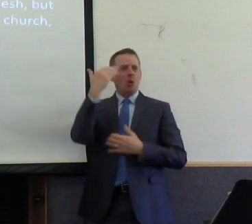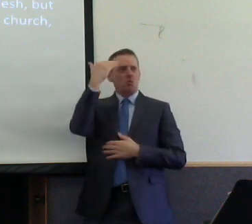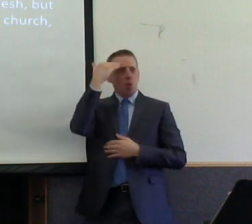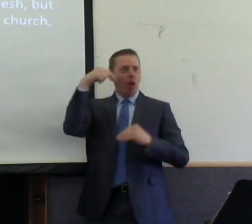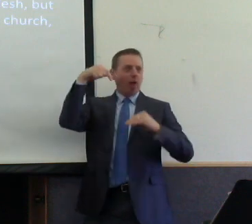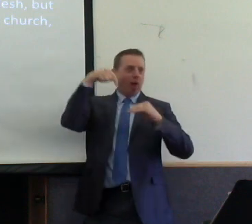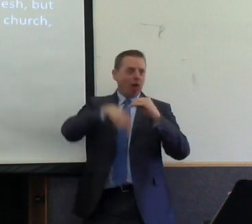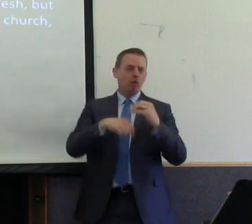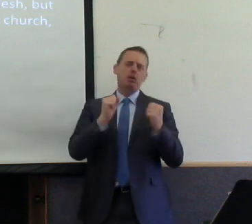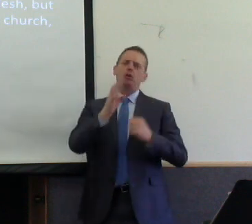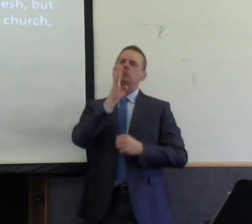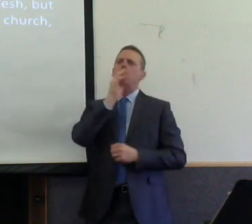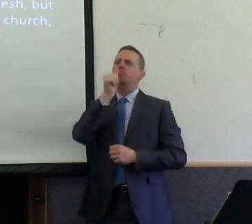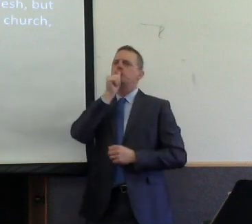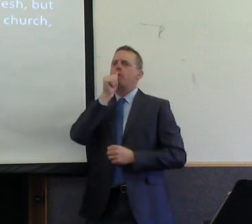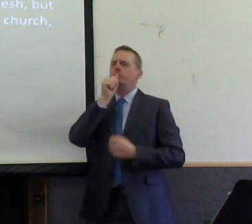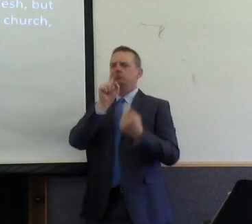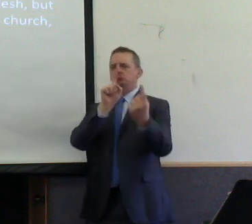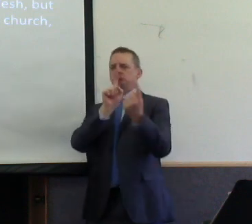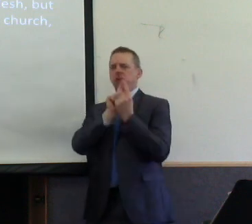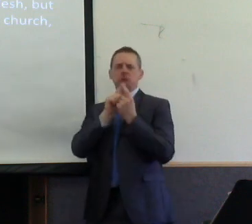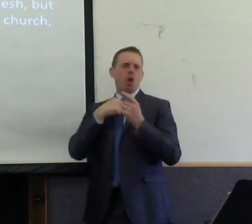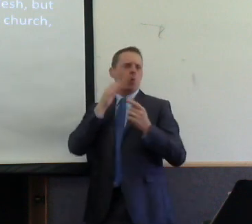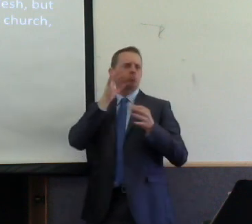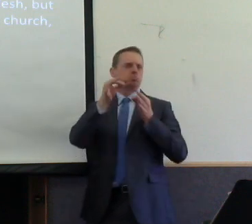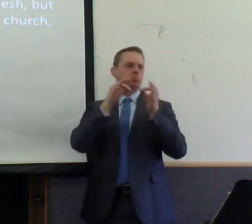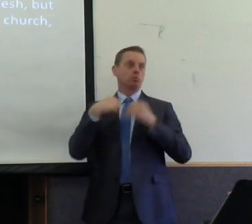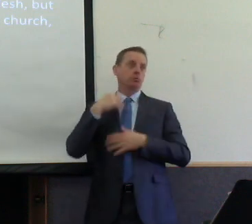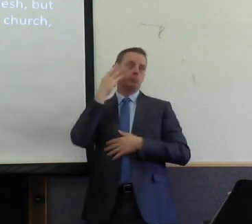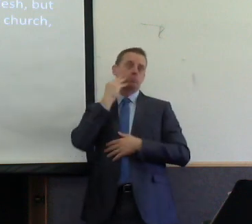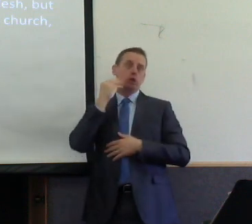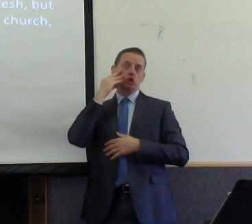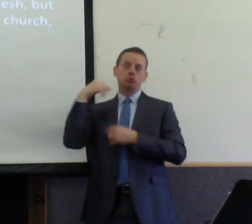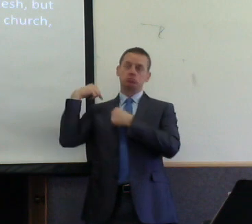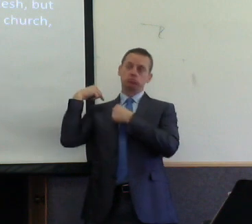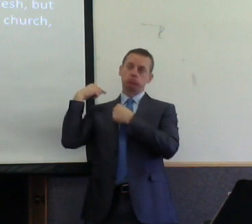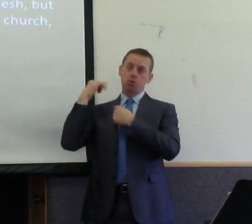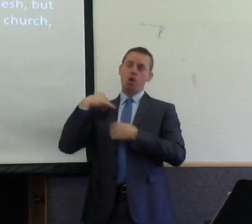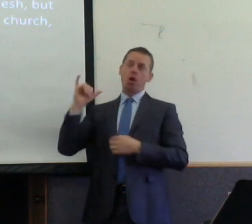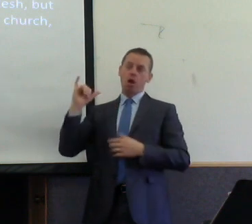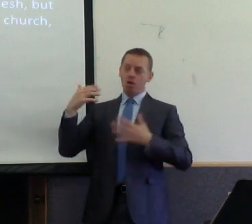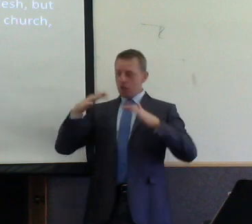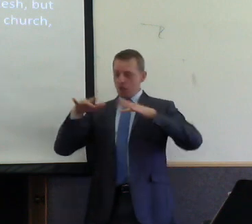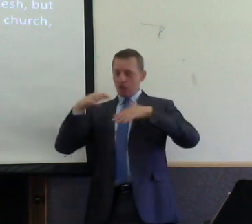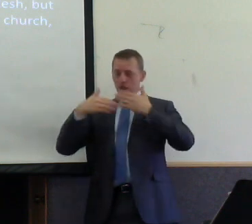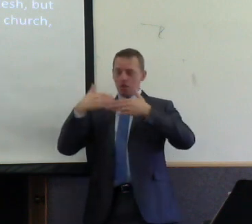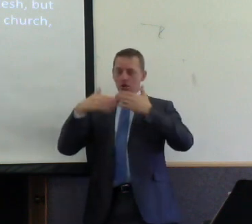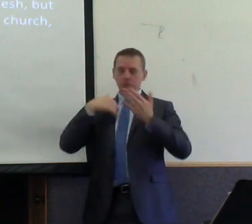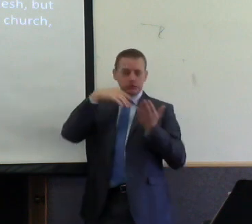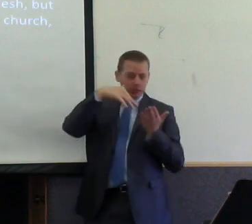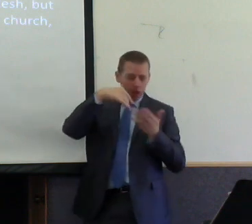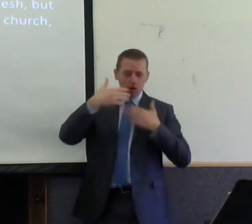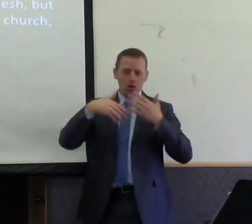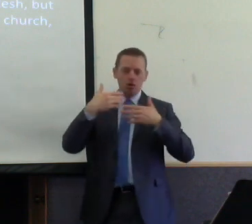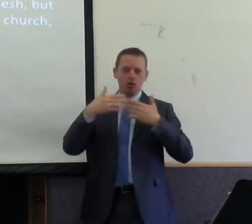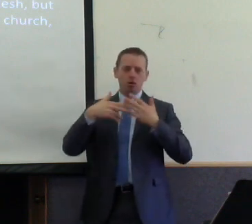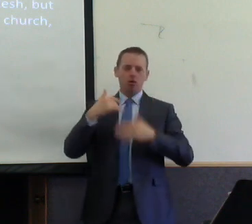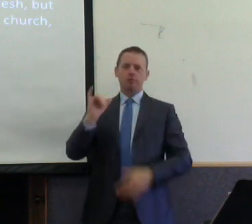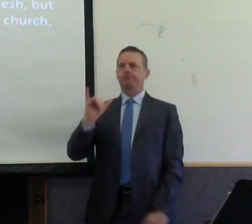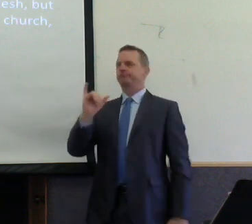communicate and learn from one another. And I'll talk in quiet. And I've been there. I'm not going to do a